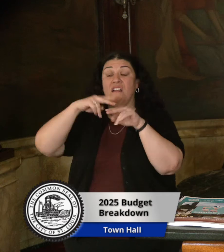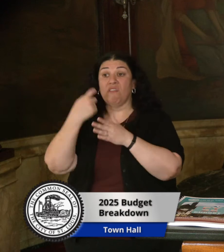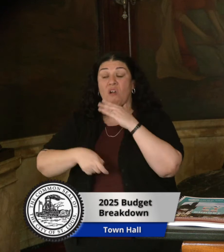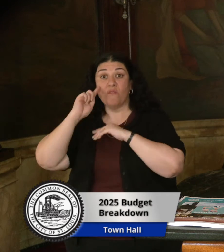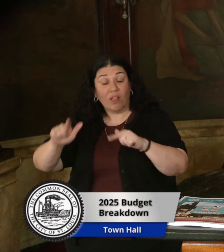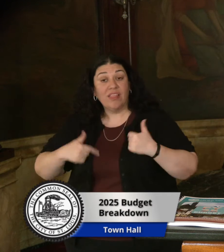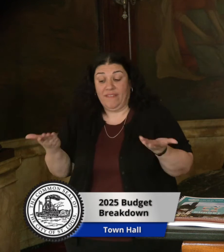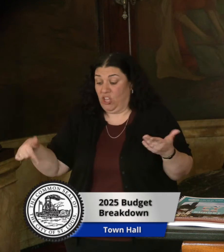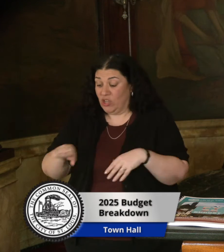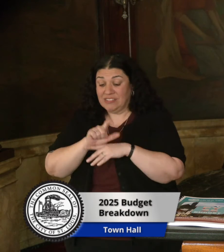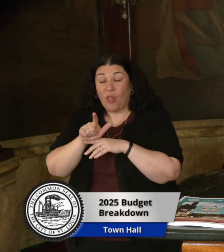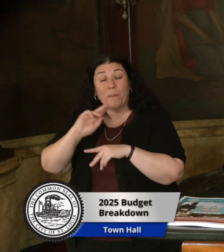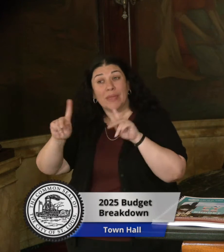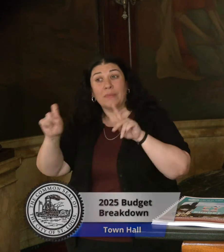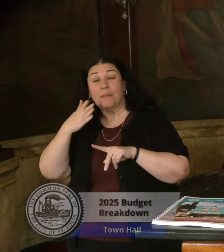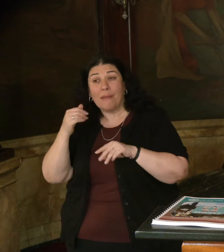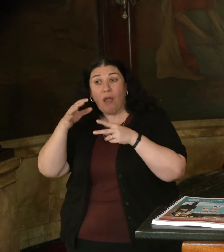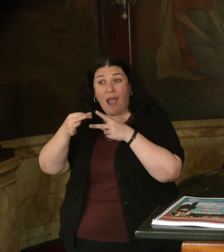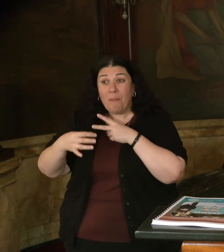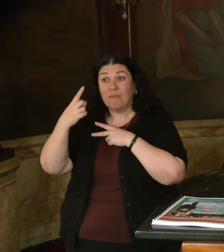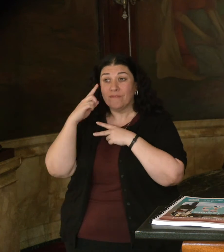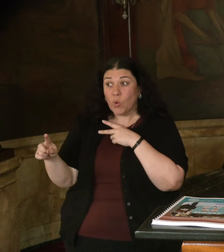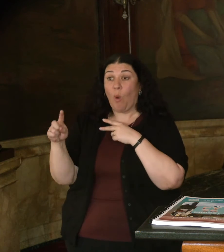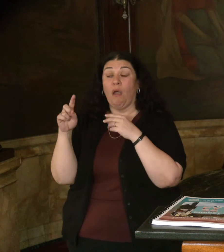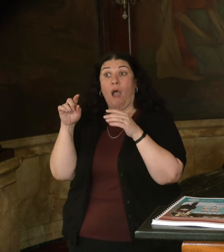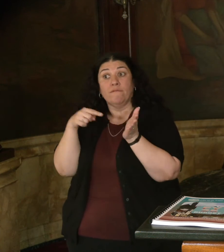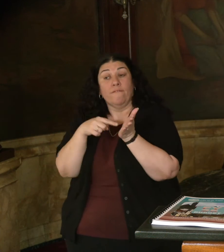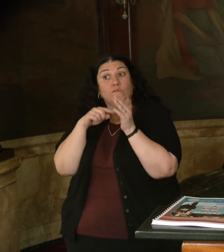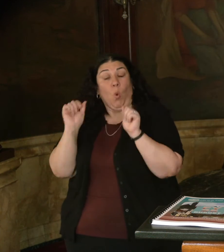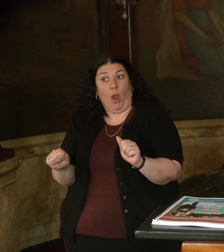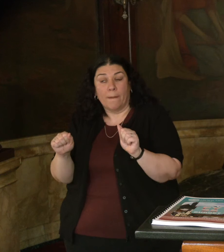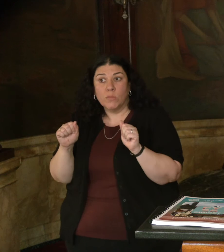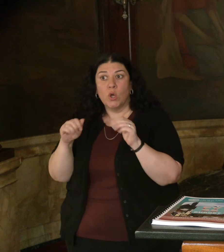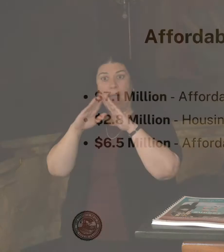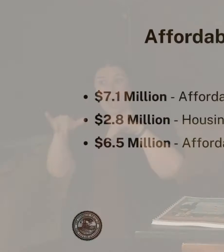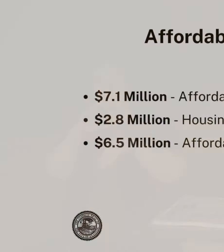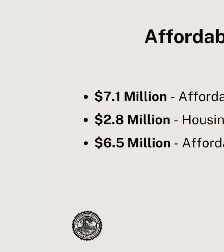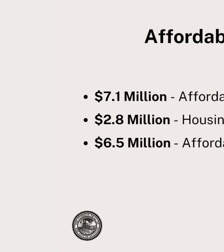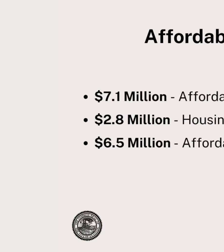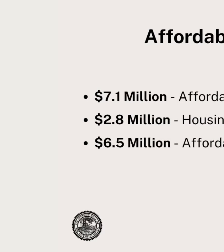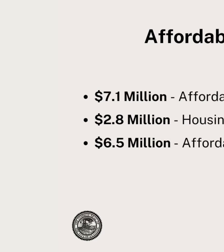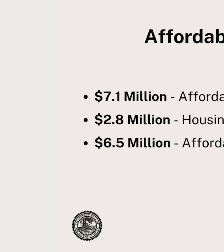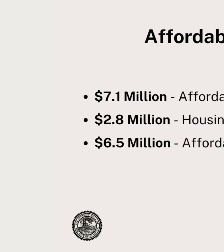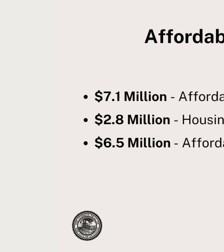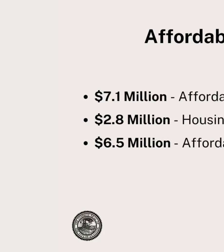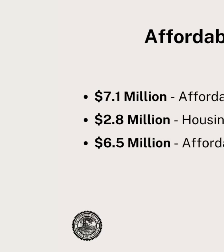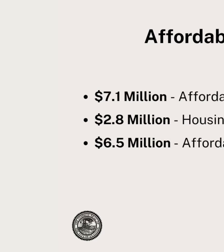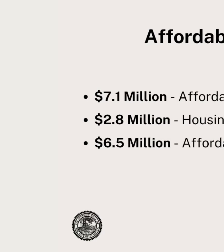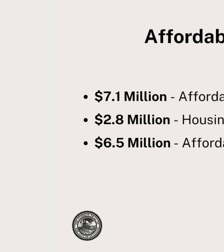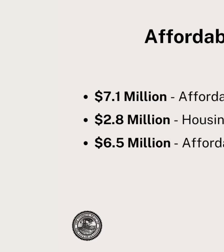need greater access to affordable housing, and we need to conserve our existing housing stock. We are maintaining